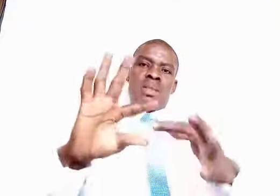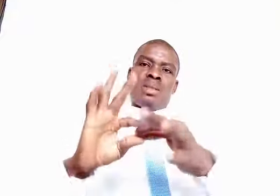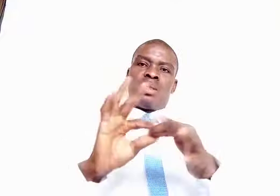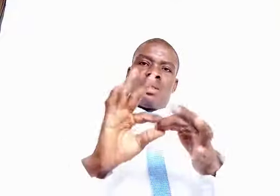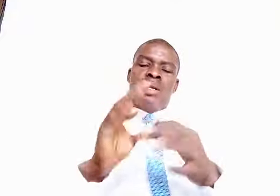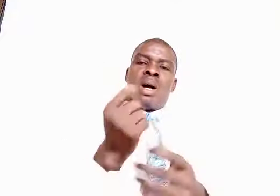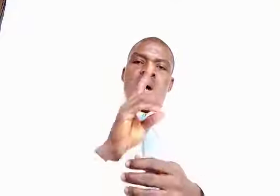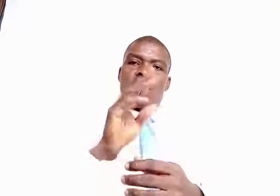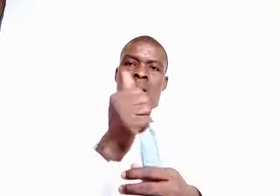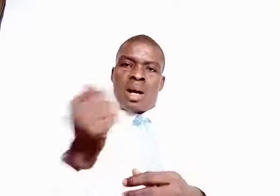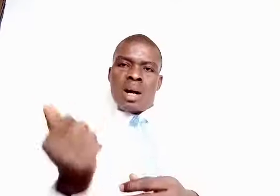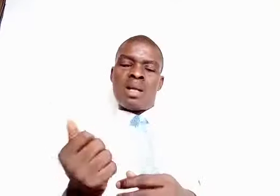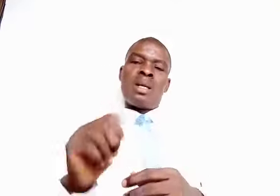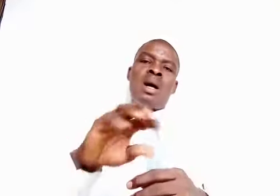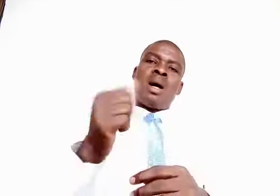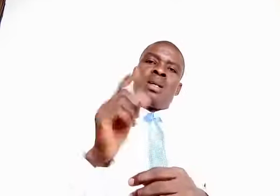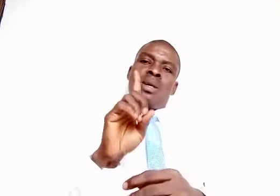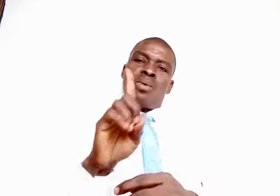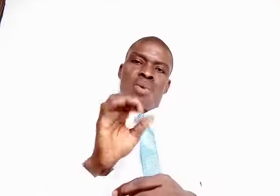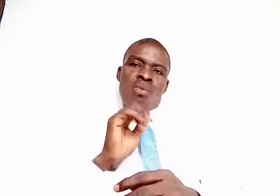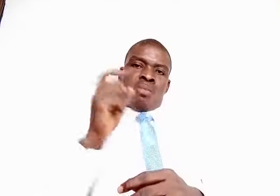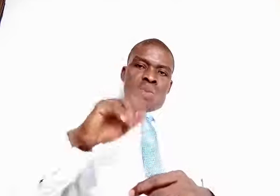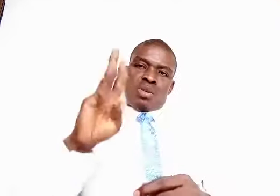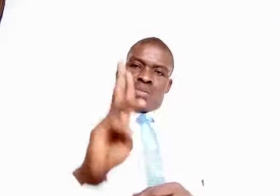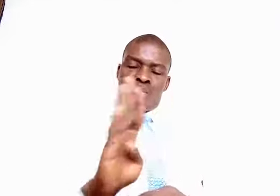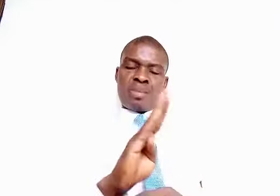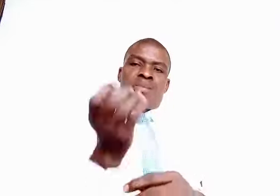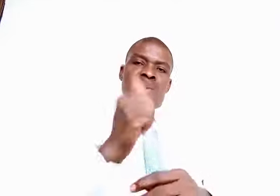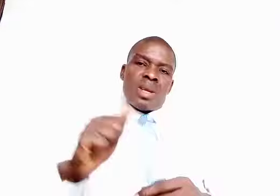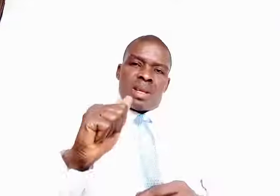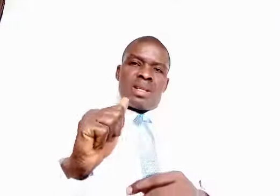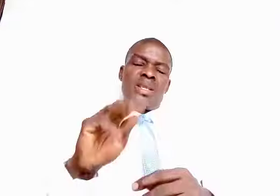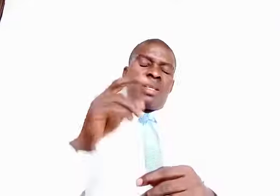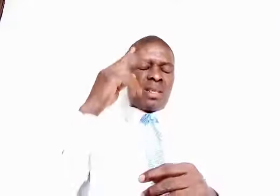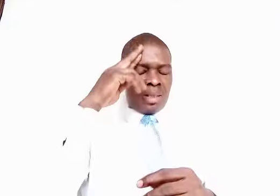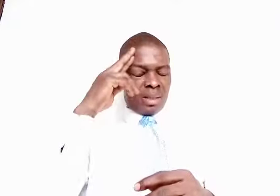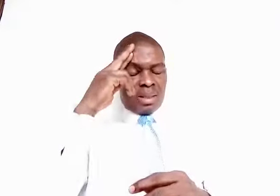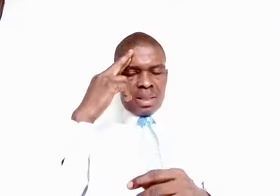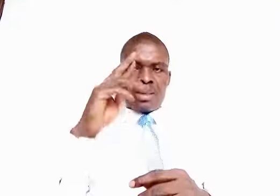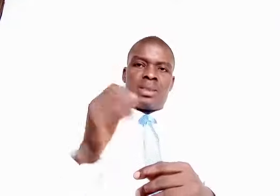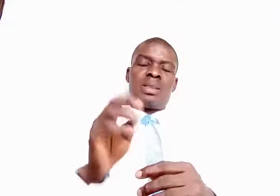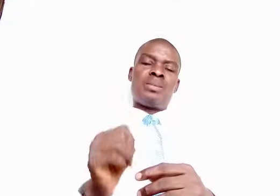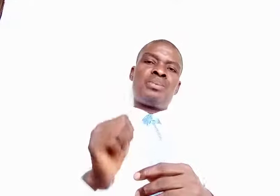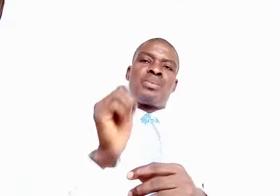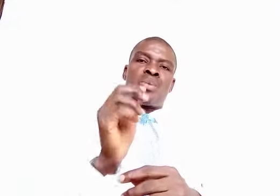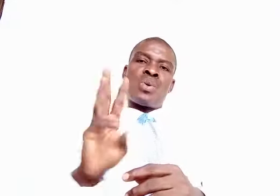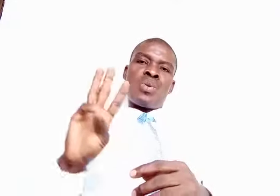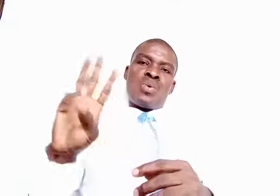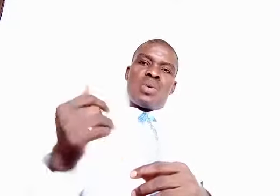and another must be unexpected, but entirely reasonable. William